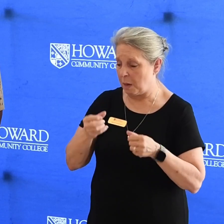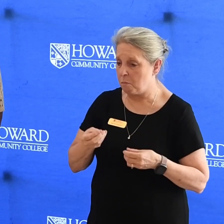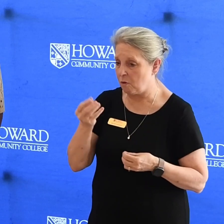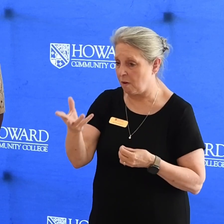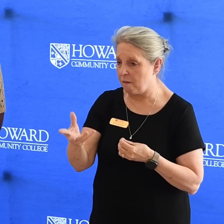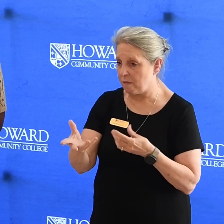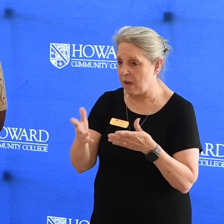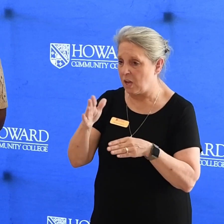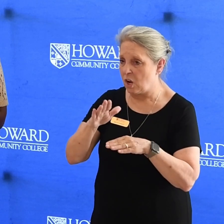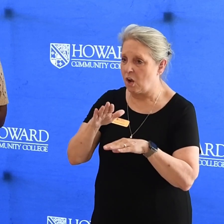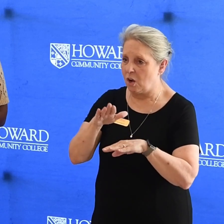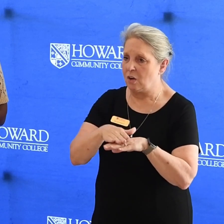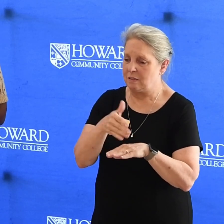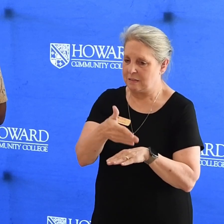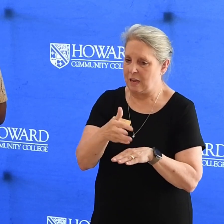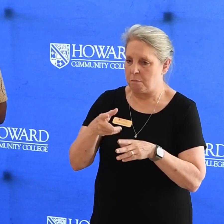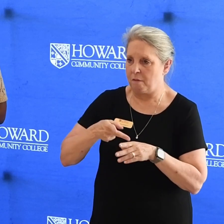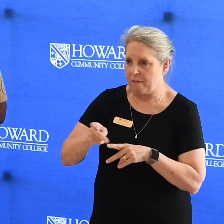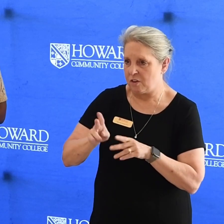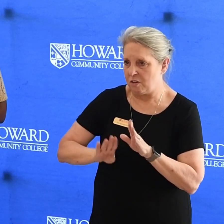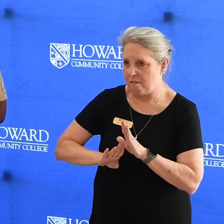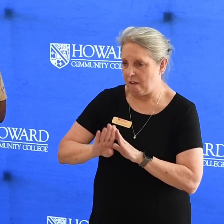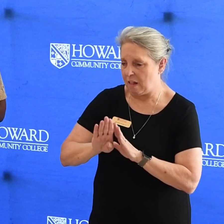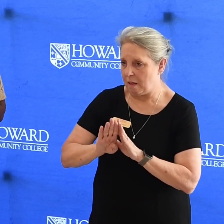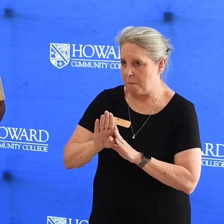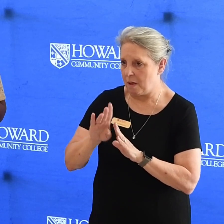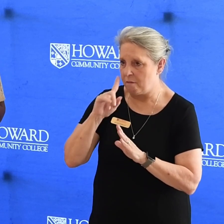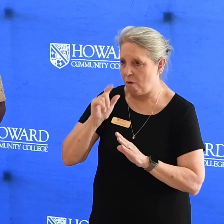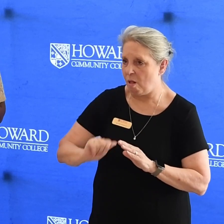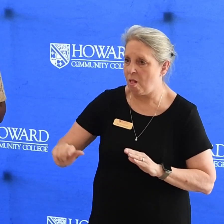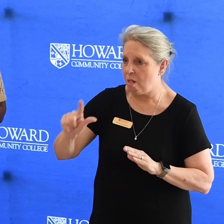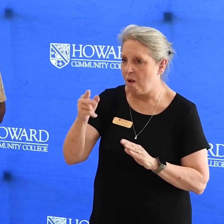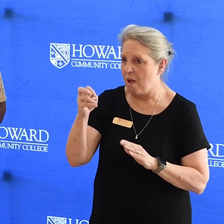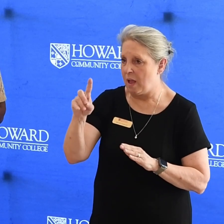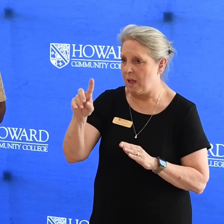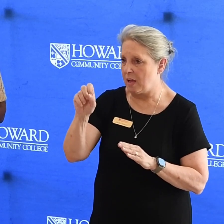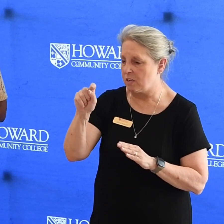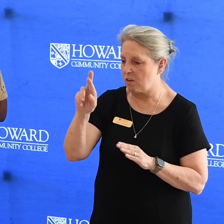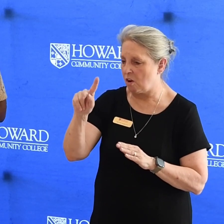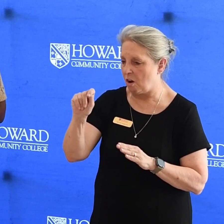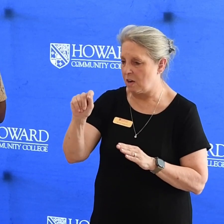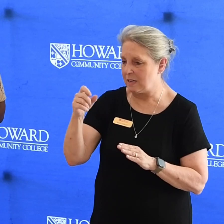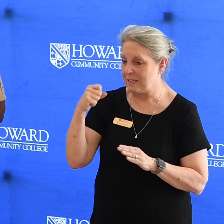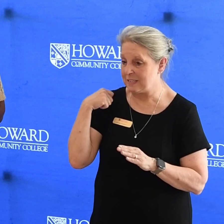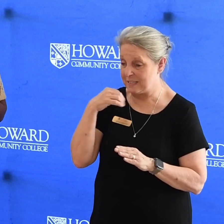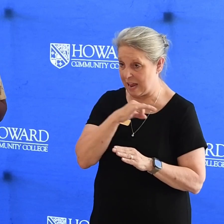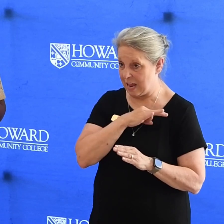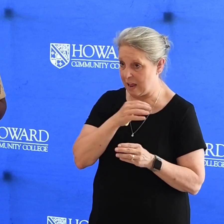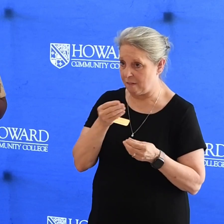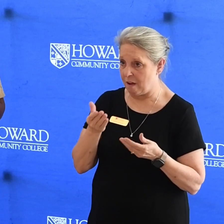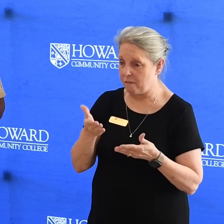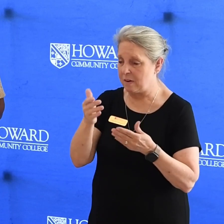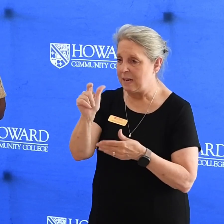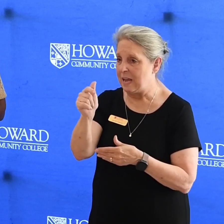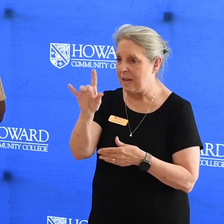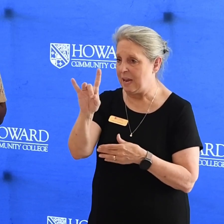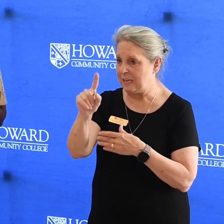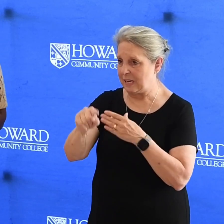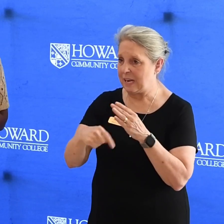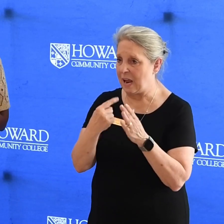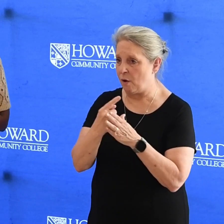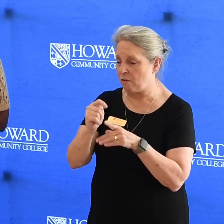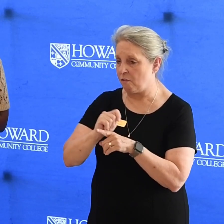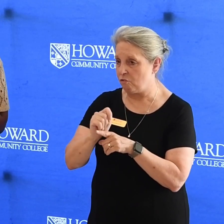provide on-site professional development for all Head Start staff, offering over 18 hours